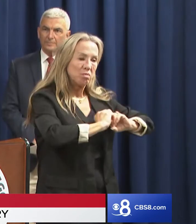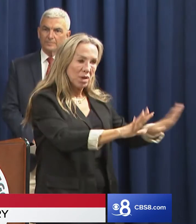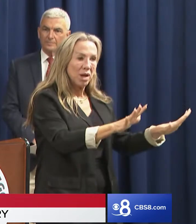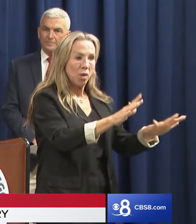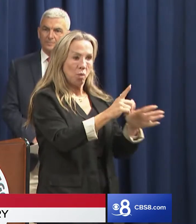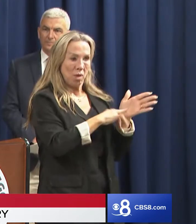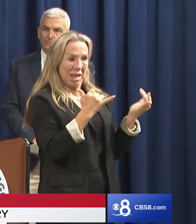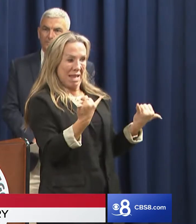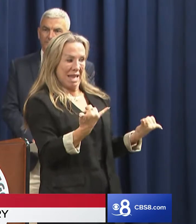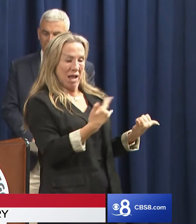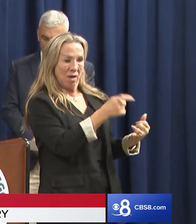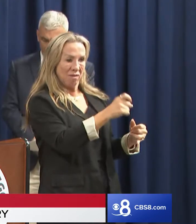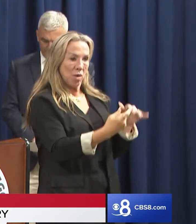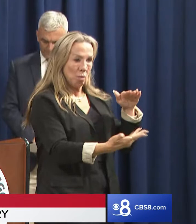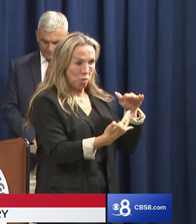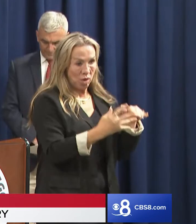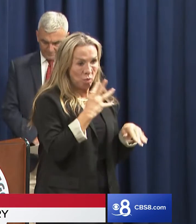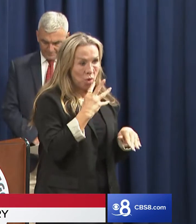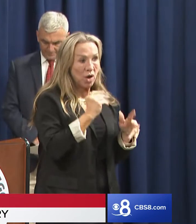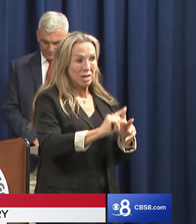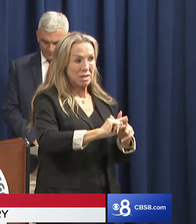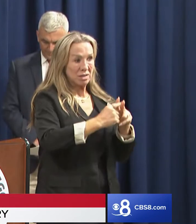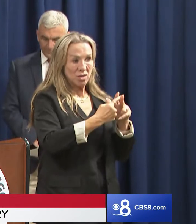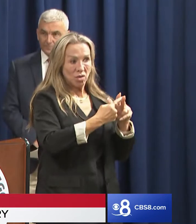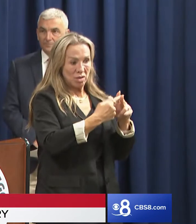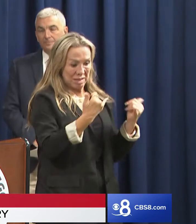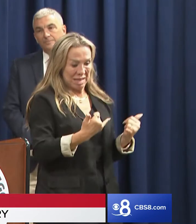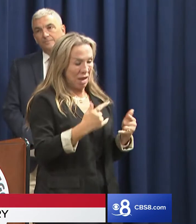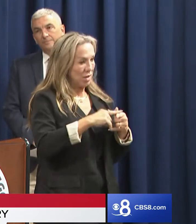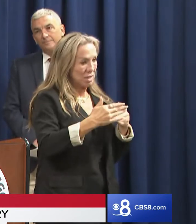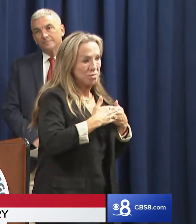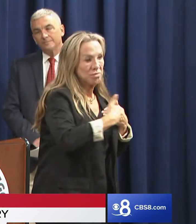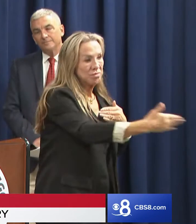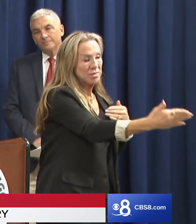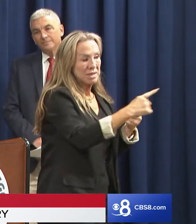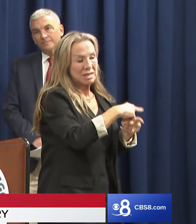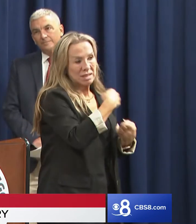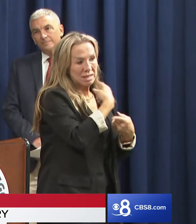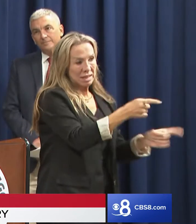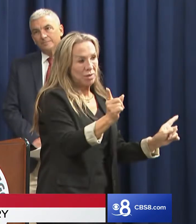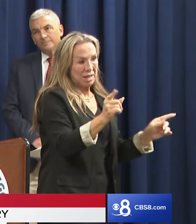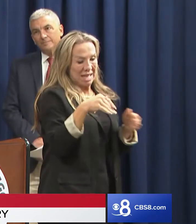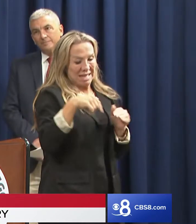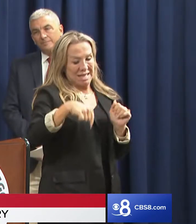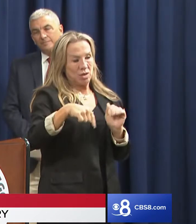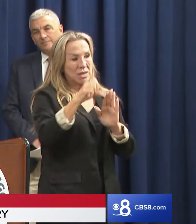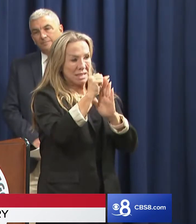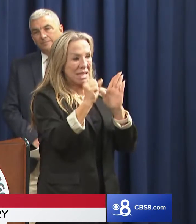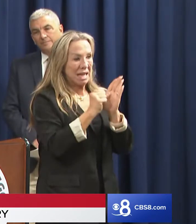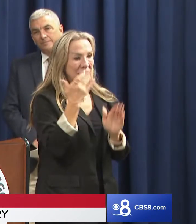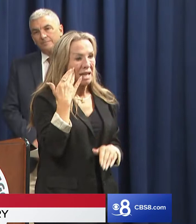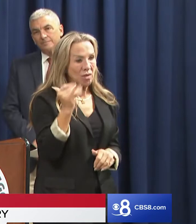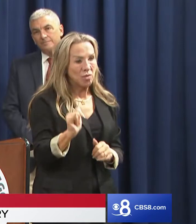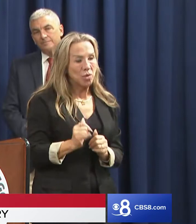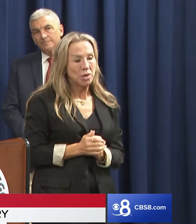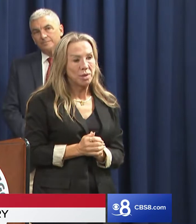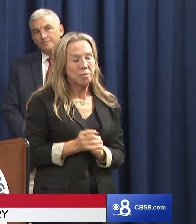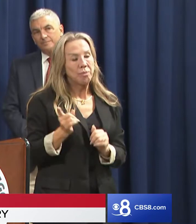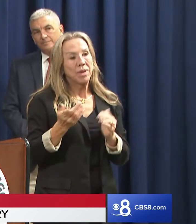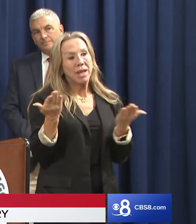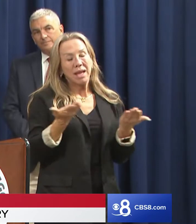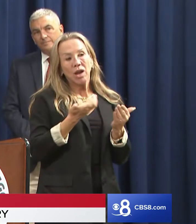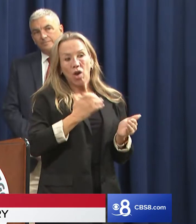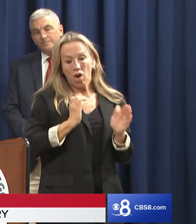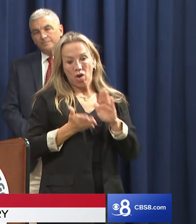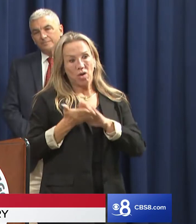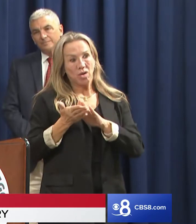boil water order that is in effect until further notice from the state of California. Our Emergency Operations Center will